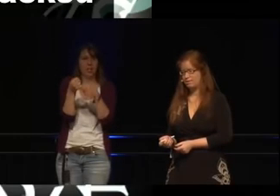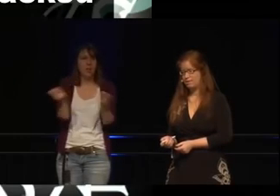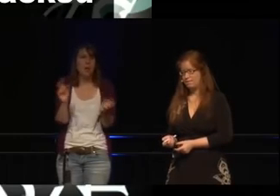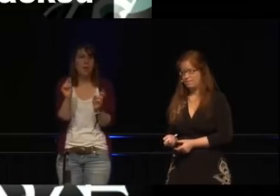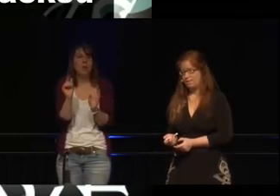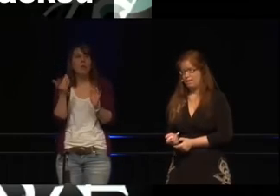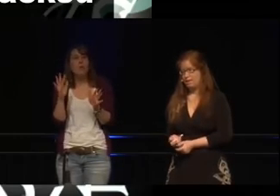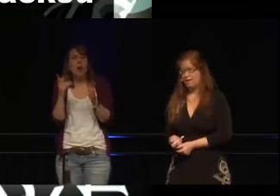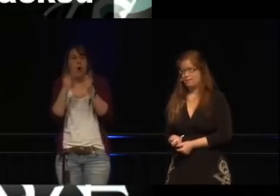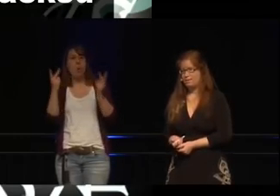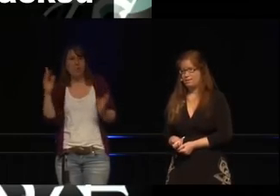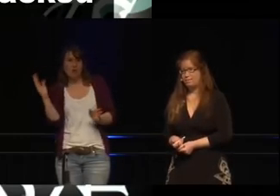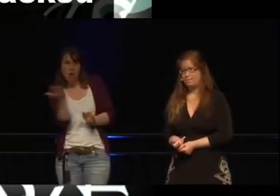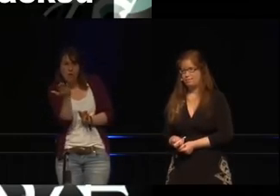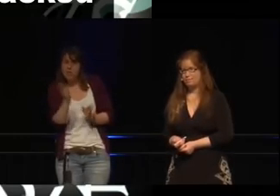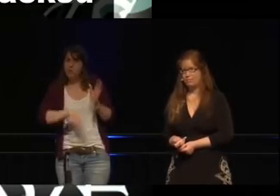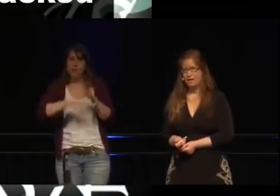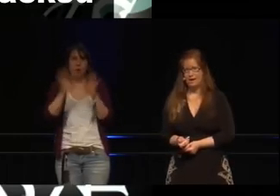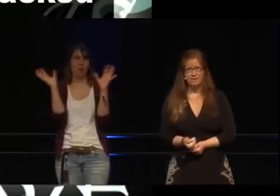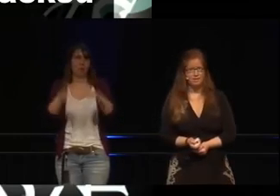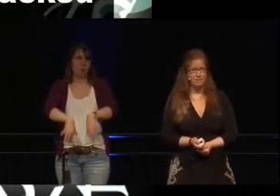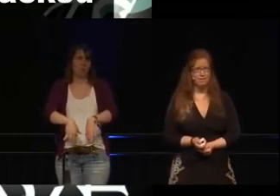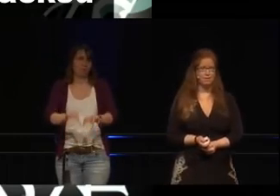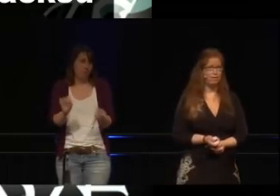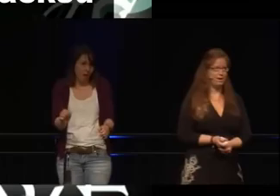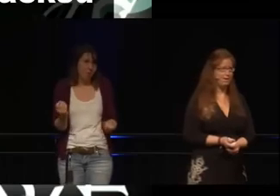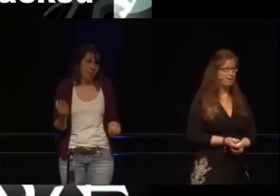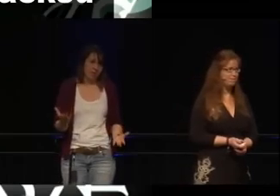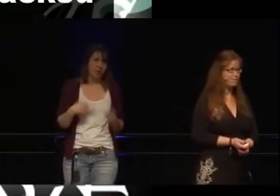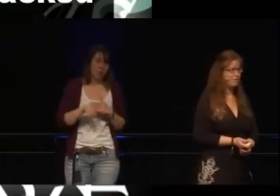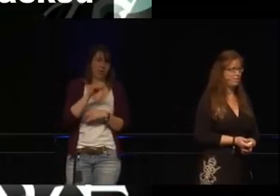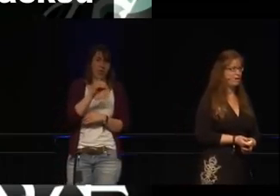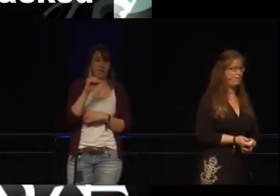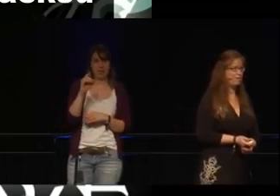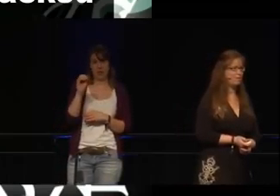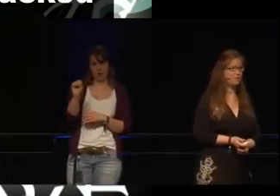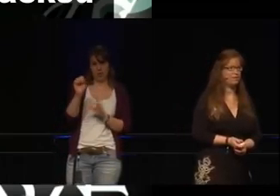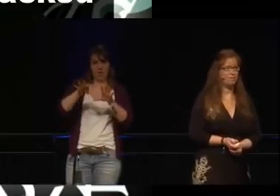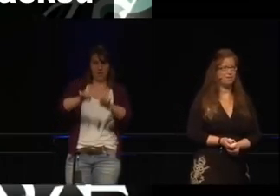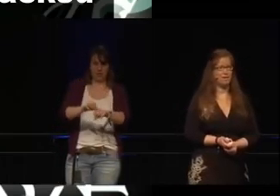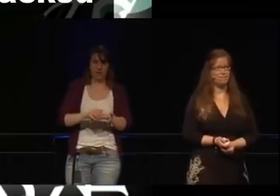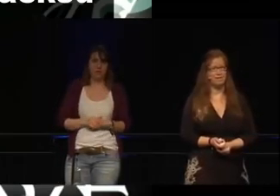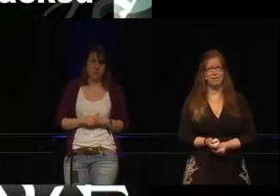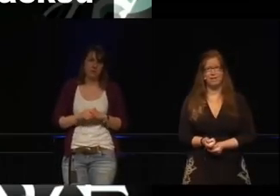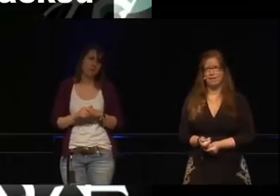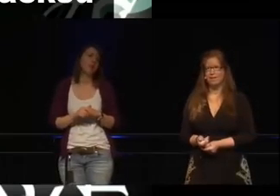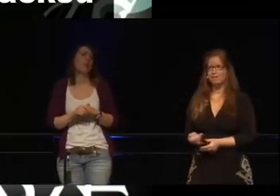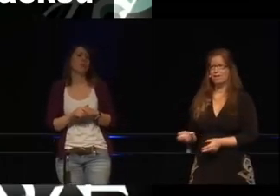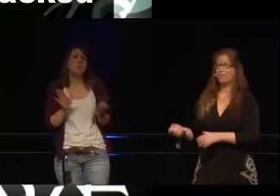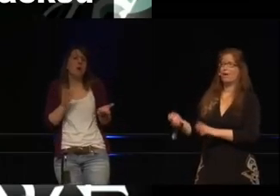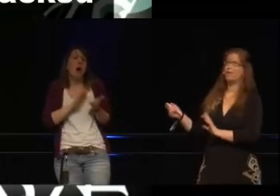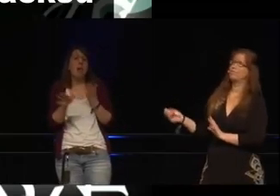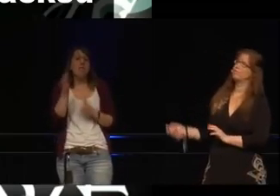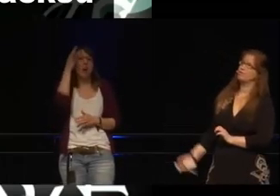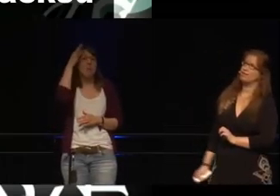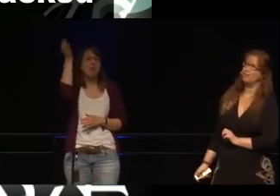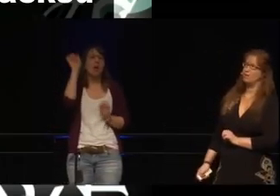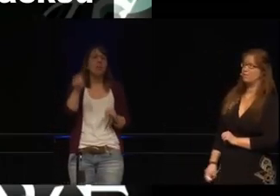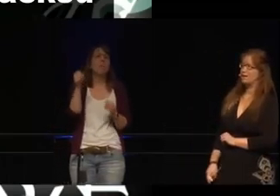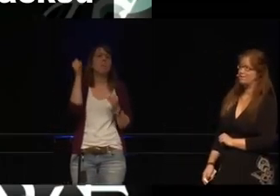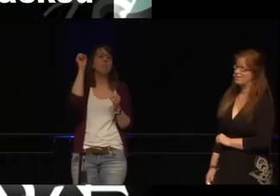And, we had this already. So, I'm not talking about something in the far